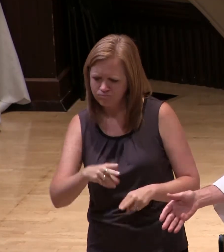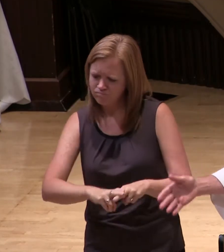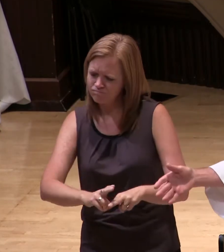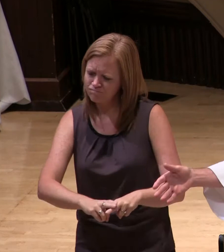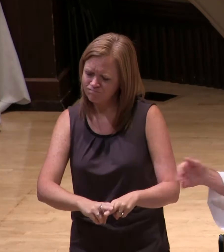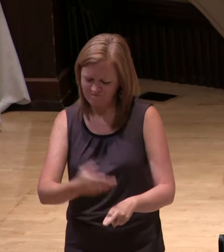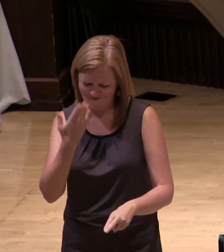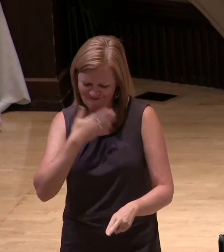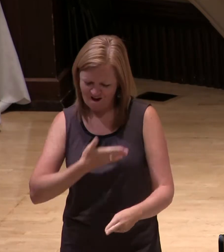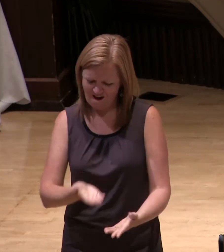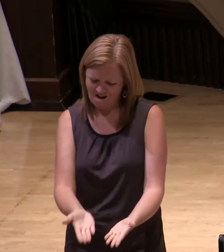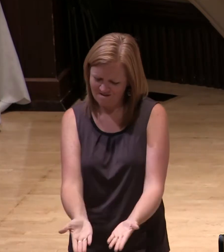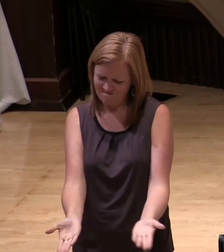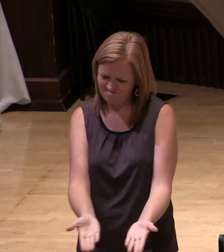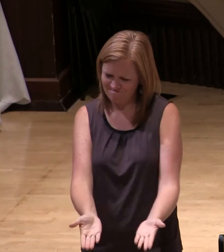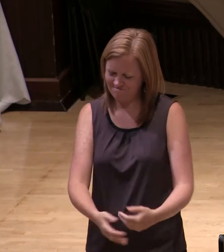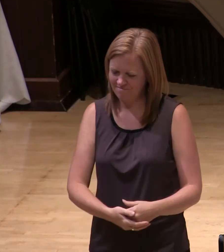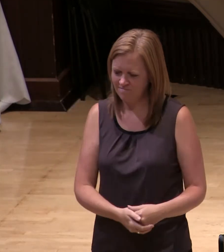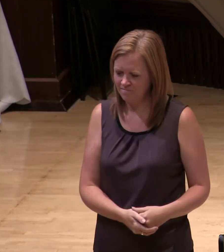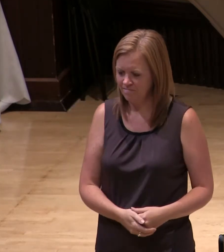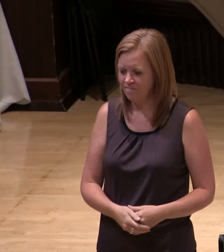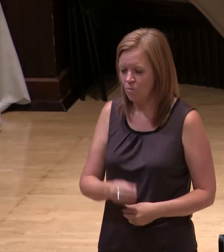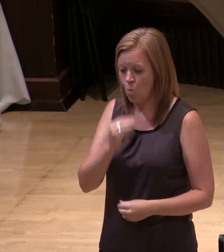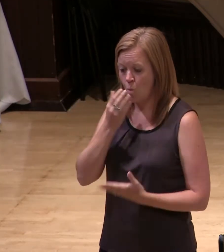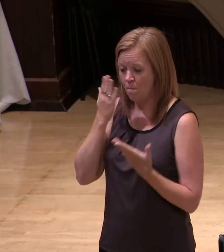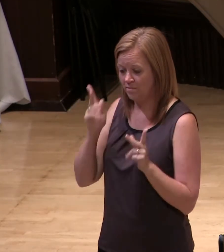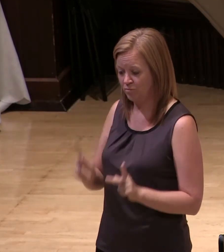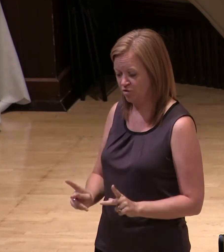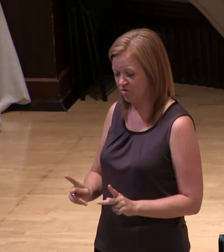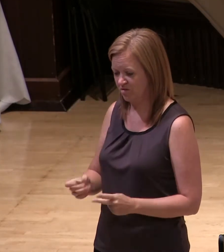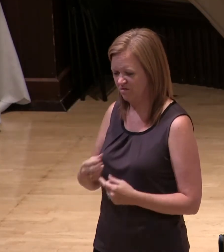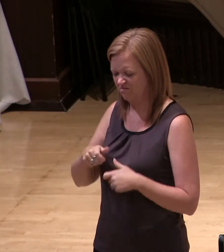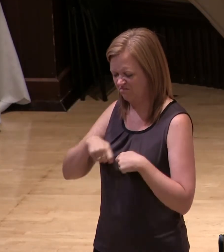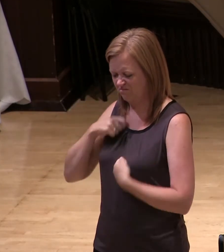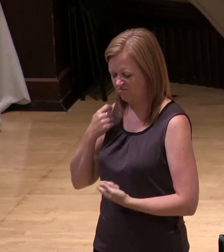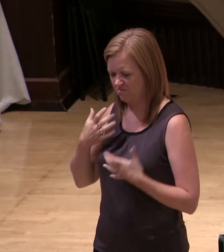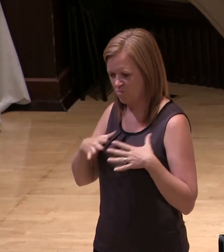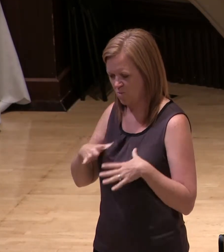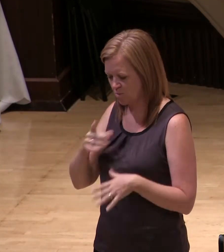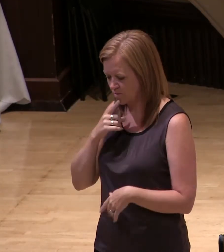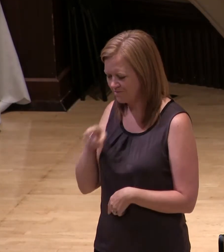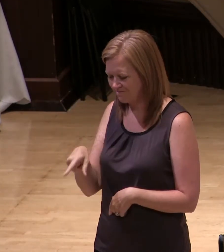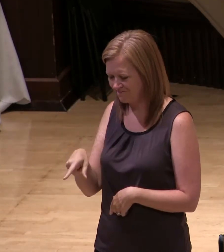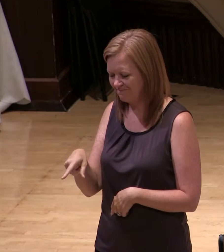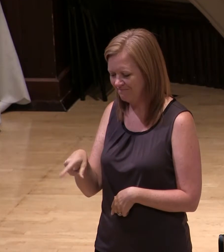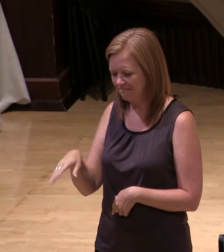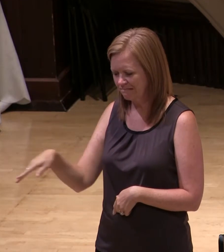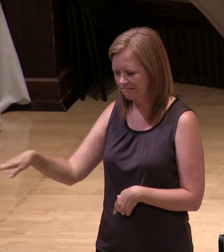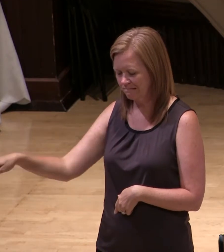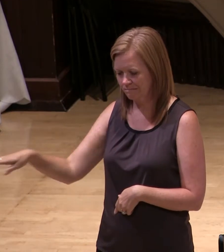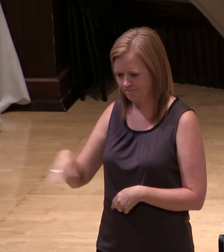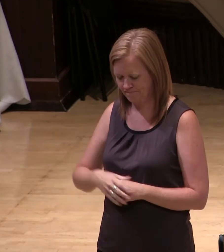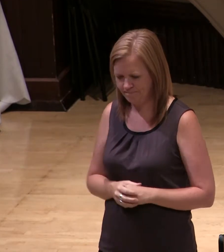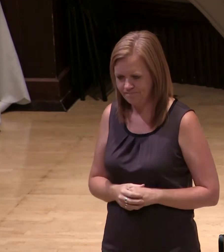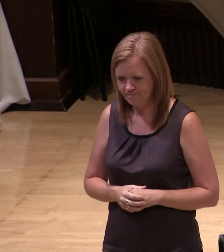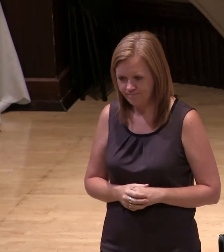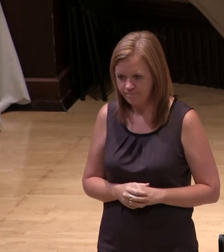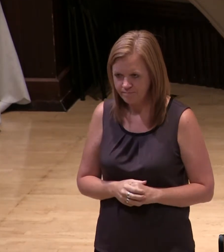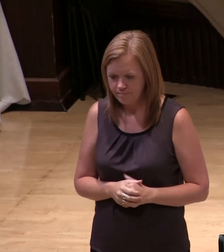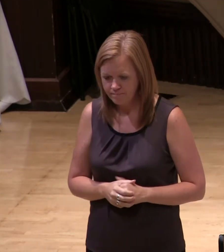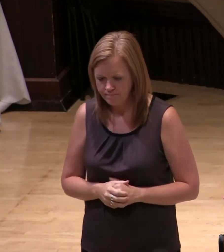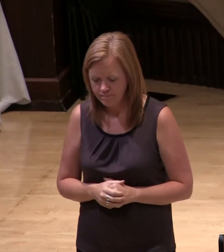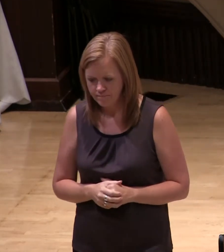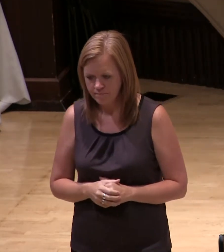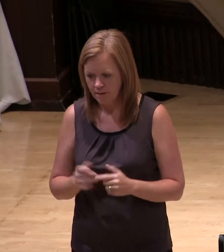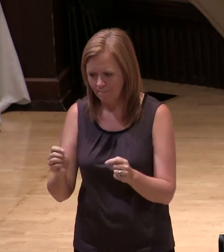here. Sit in the front seat." But the homeless person in tattered clothes is told, "You can stay over there."